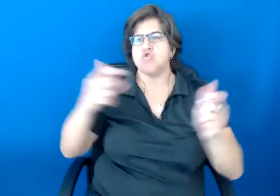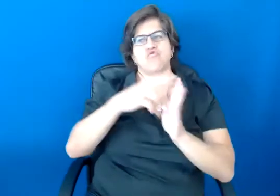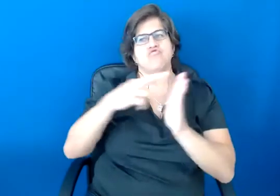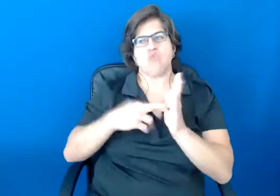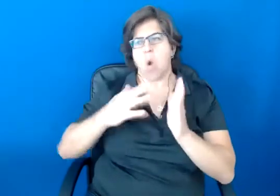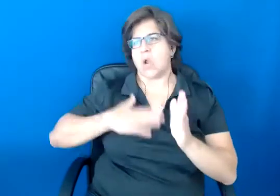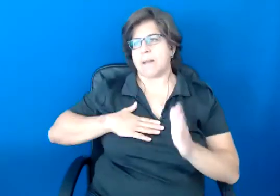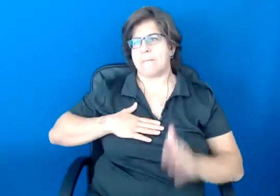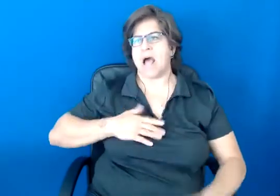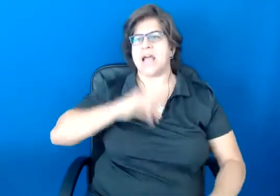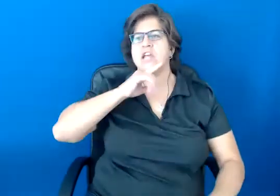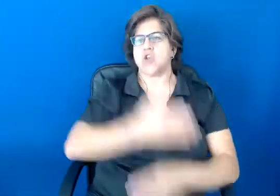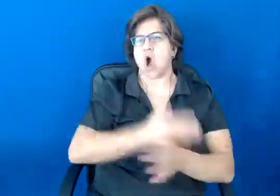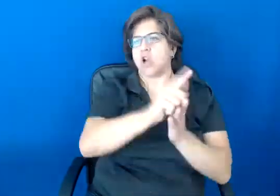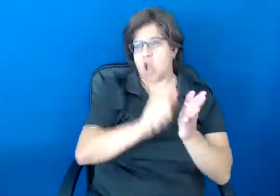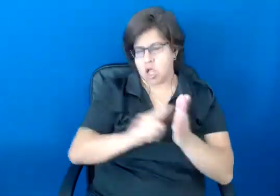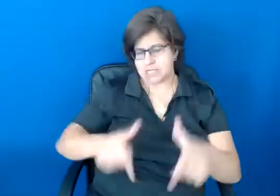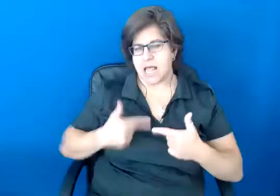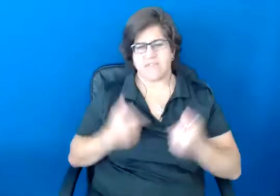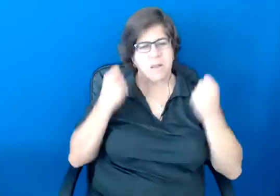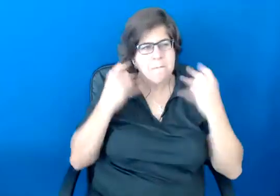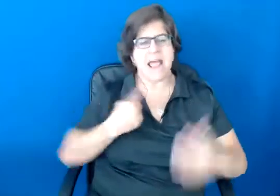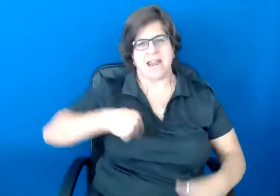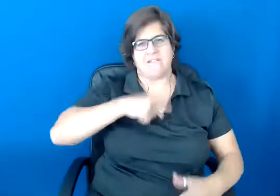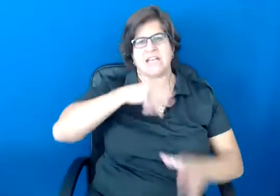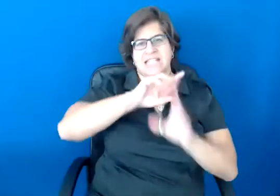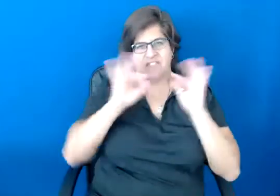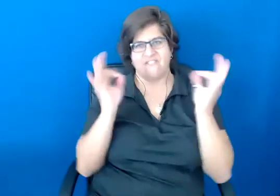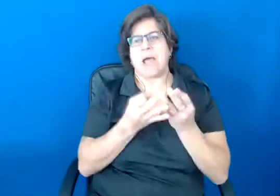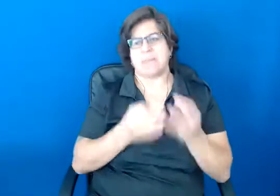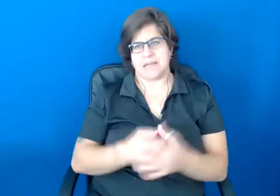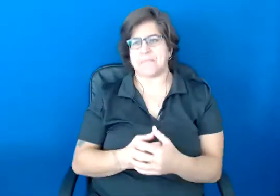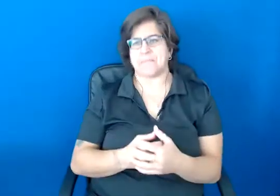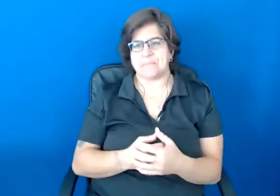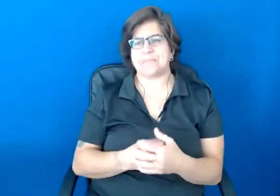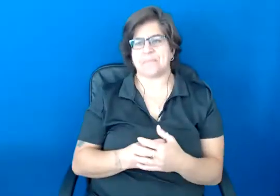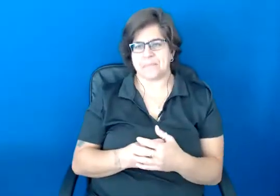daughter-in-law's life. And there's a bunch of us now.